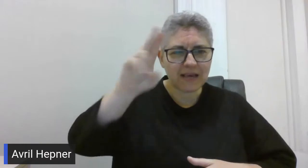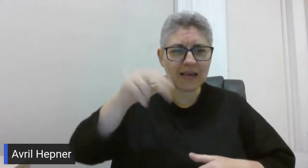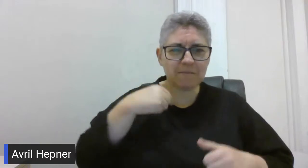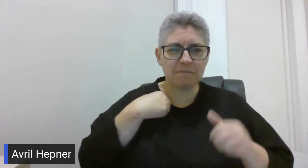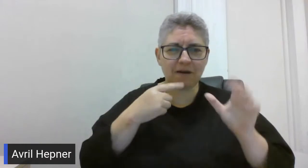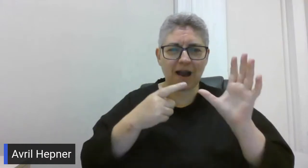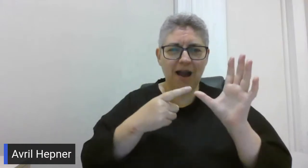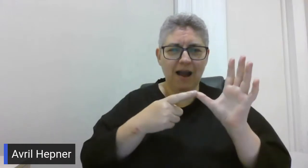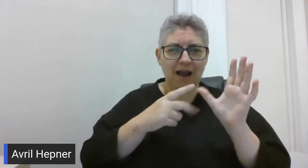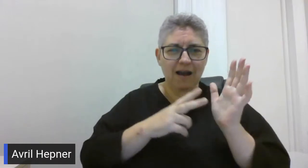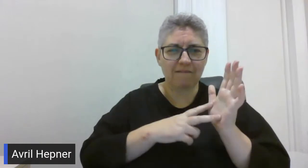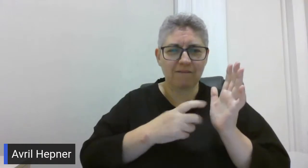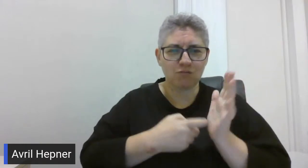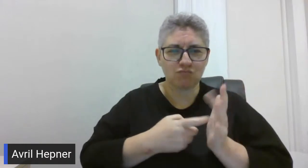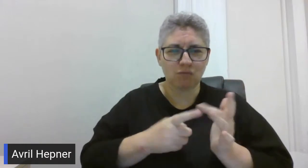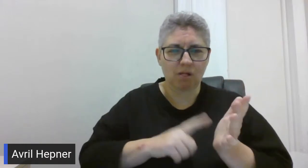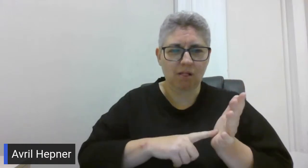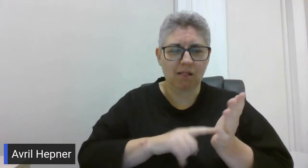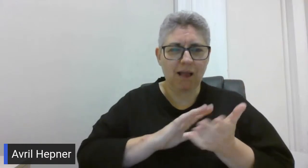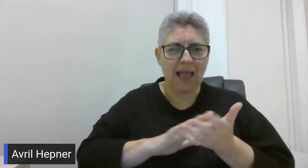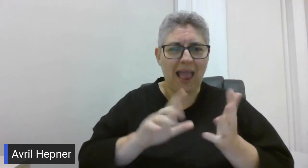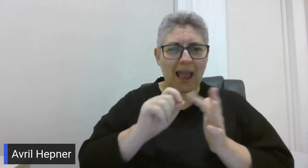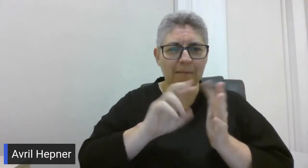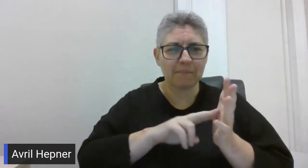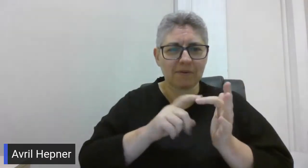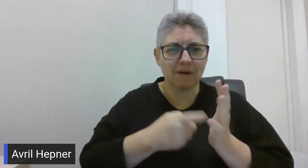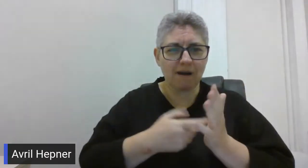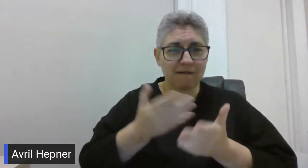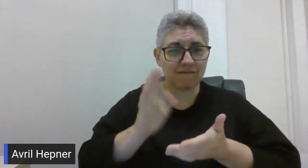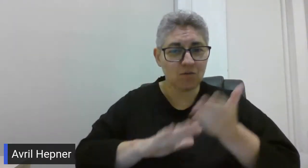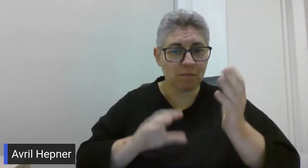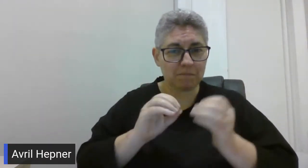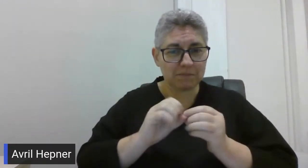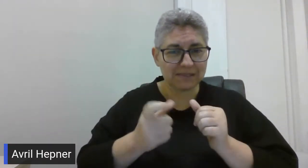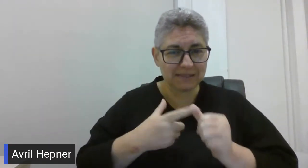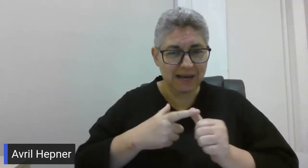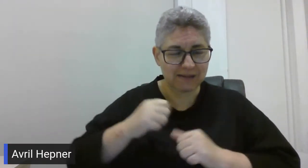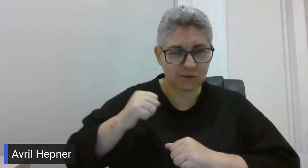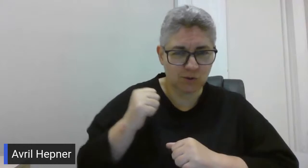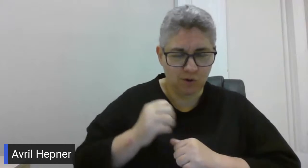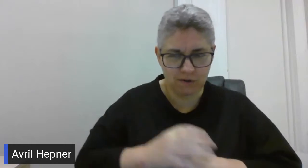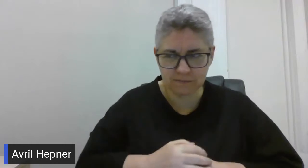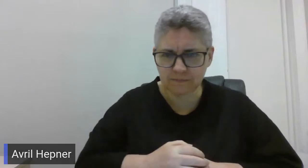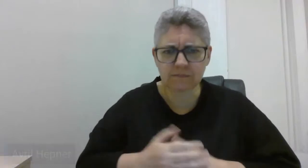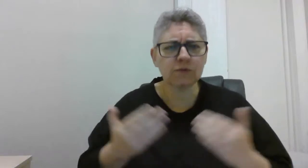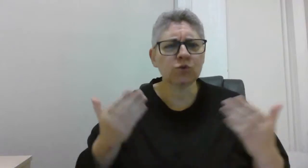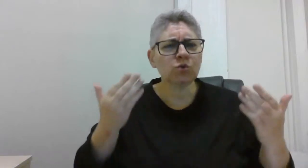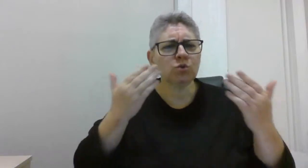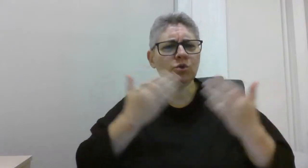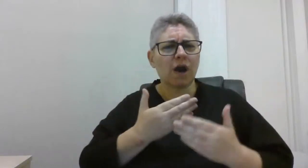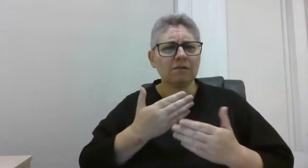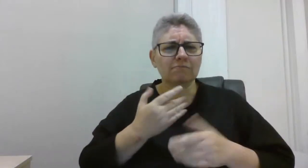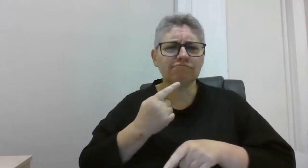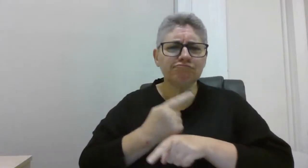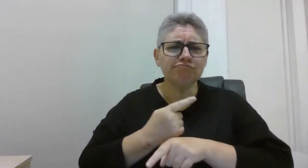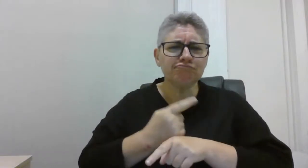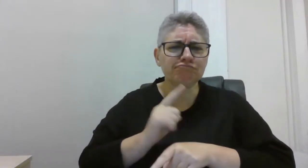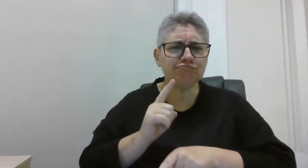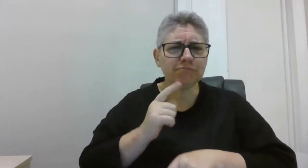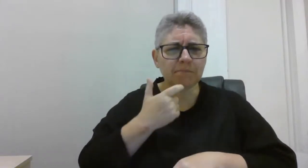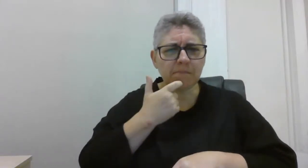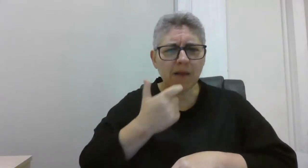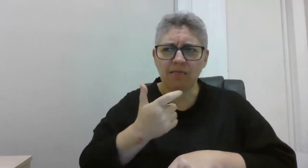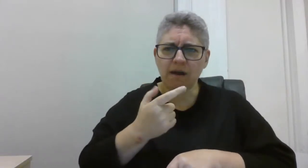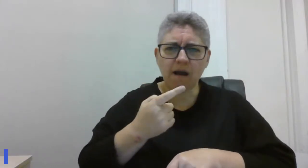Hello everyone, my name is Avro Hebner and I'm from the British Deaf Association